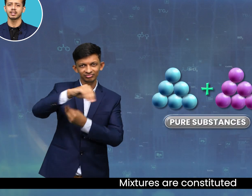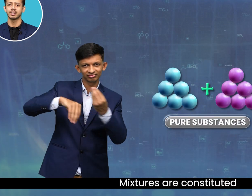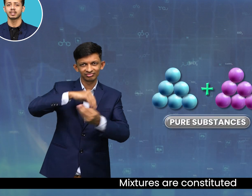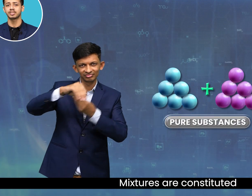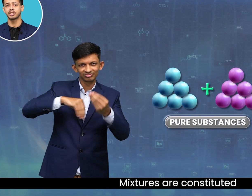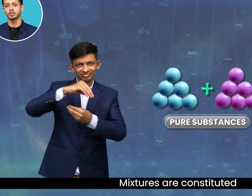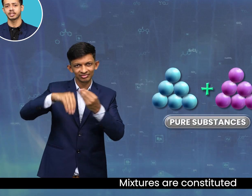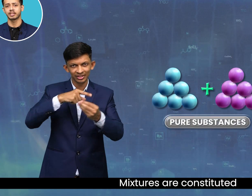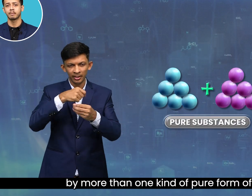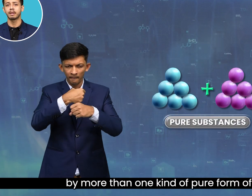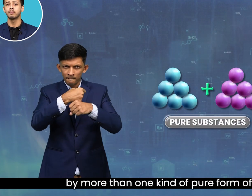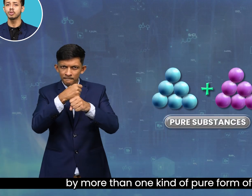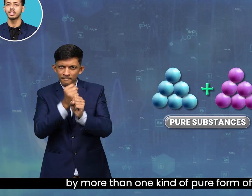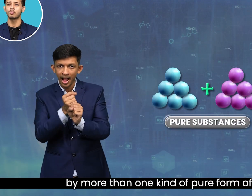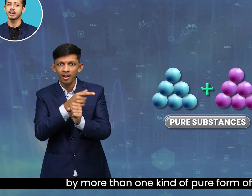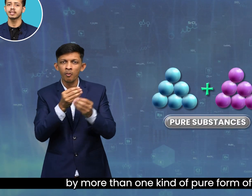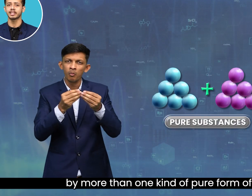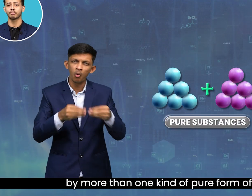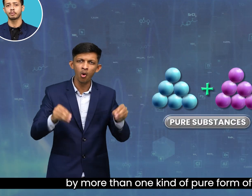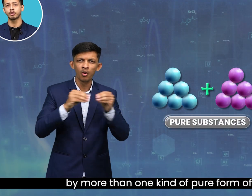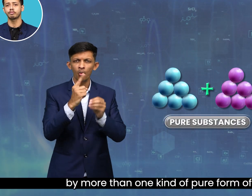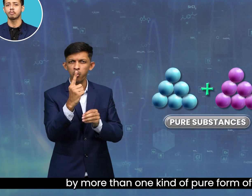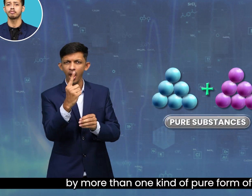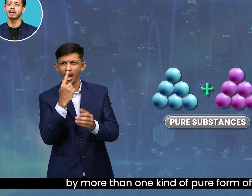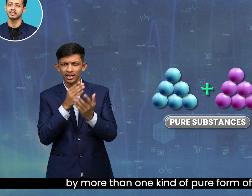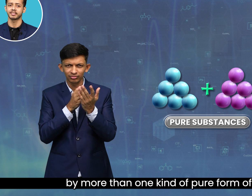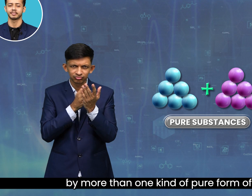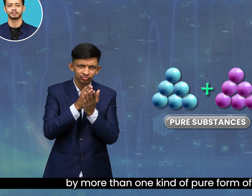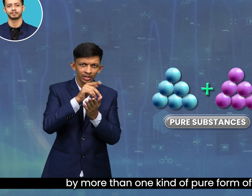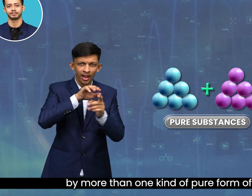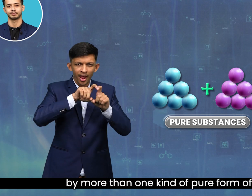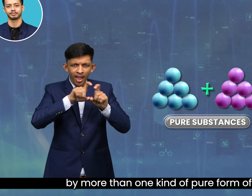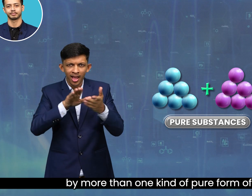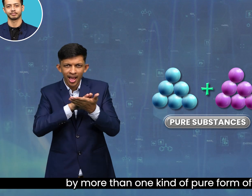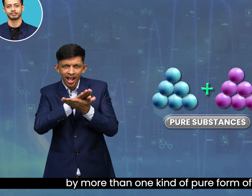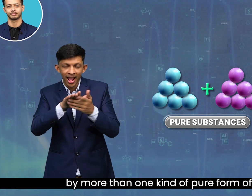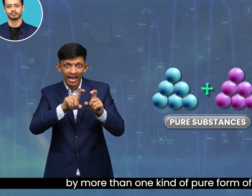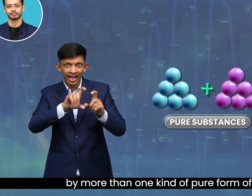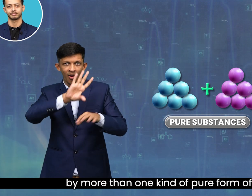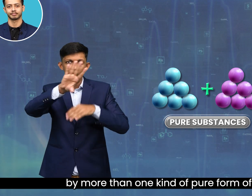Mixtures are constituted by more than one kind of pure form of matter.